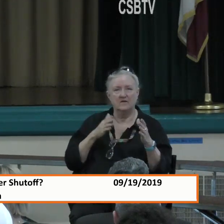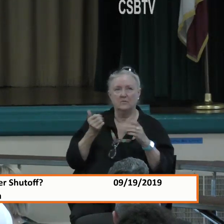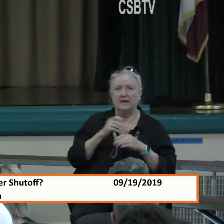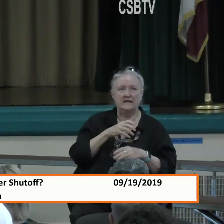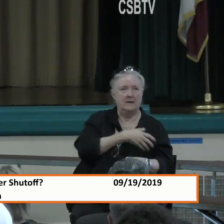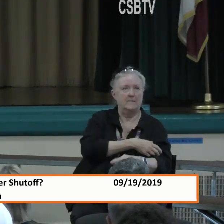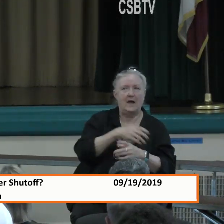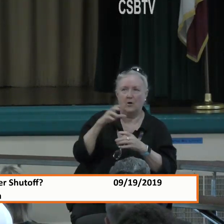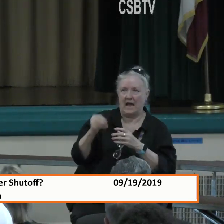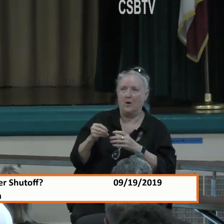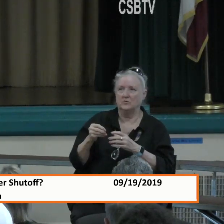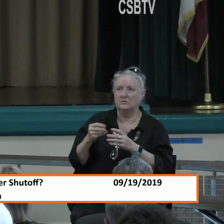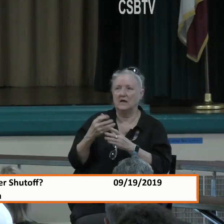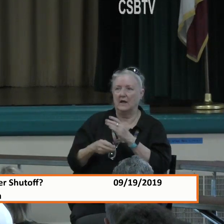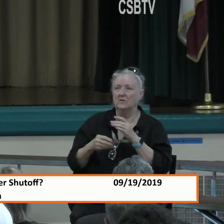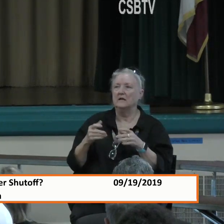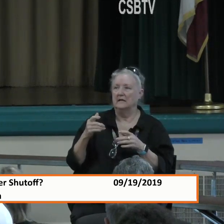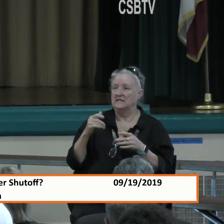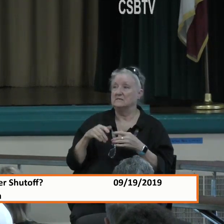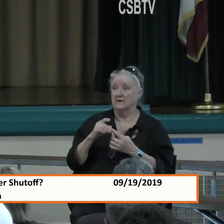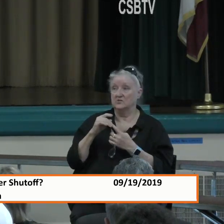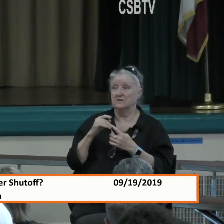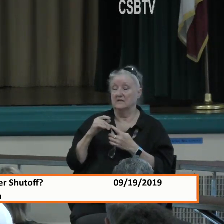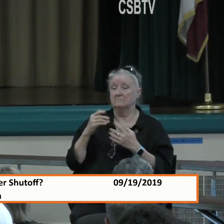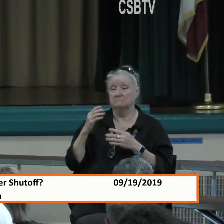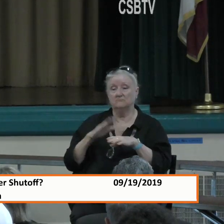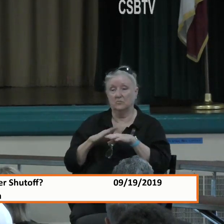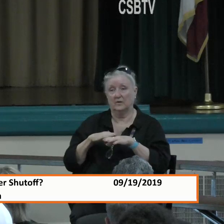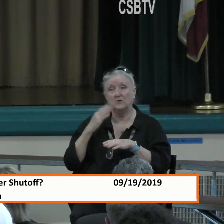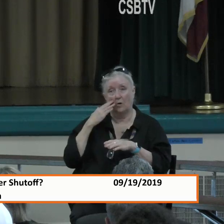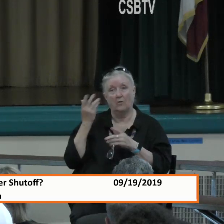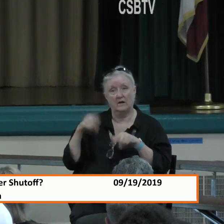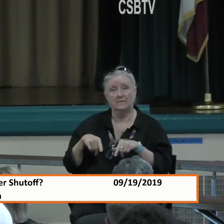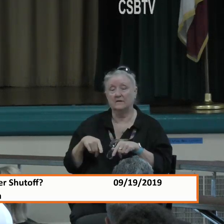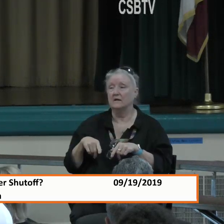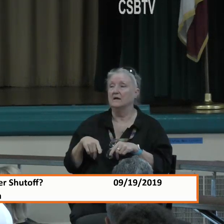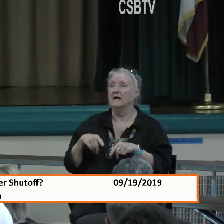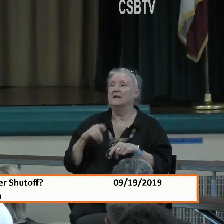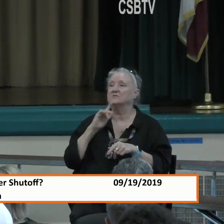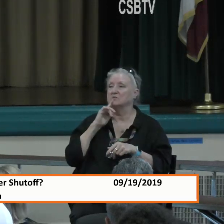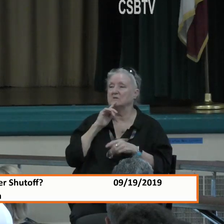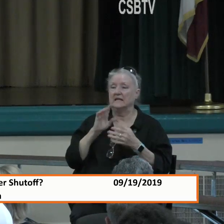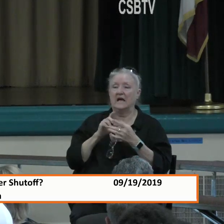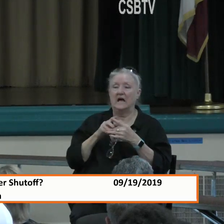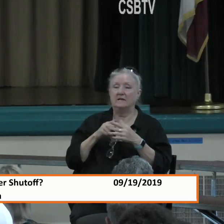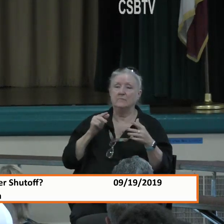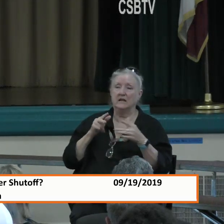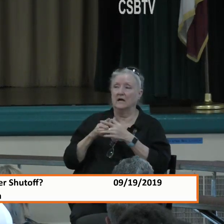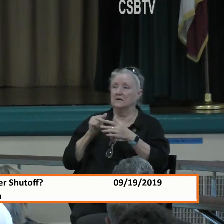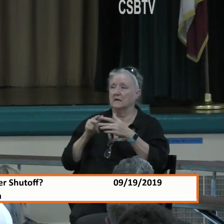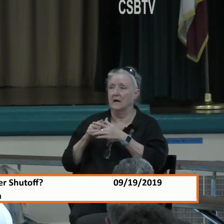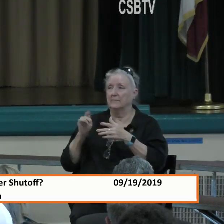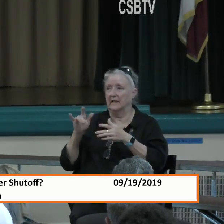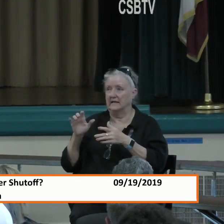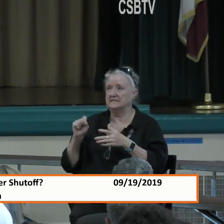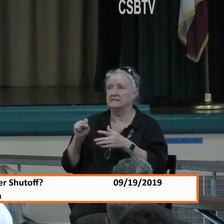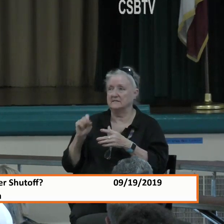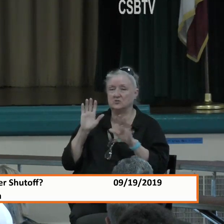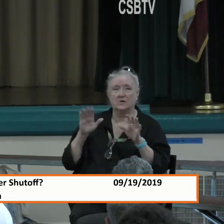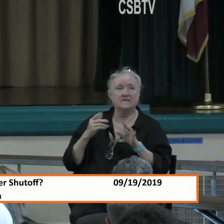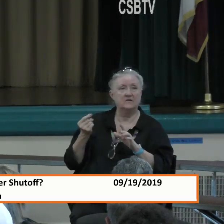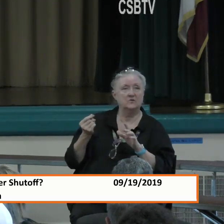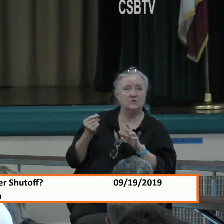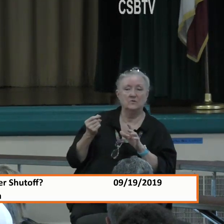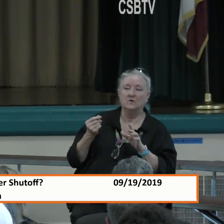outage, especially ones we know that are coming. Certainly unplug appliances it would be a great thing to